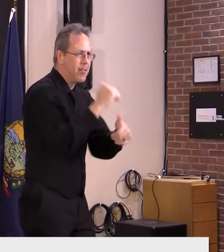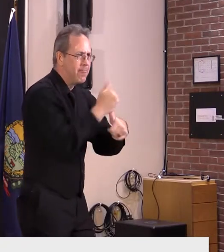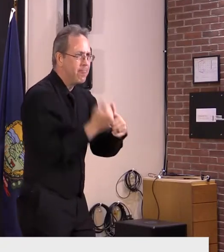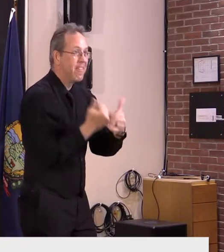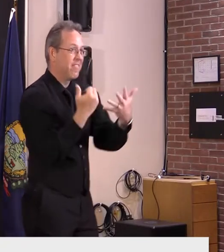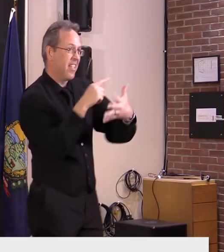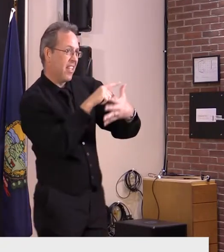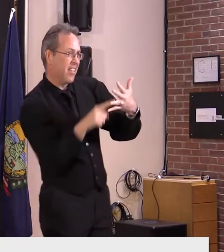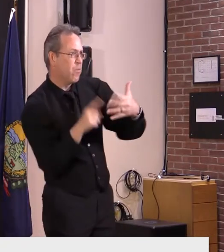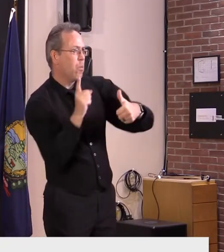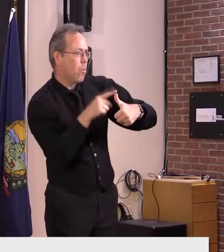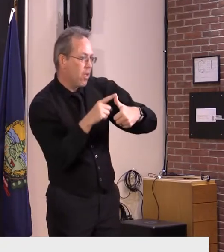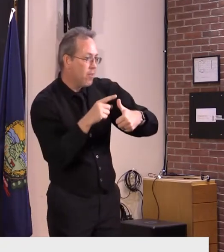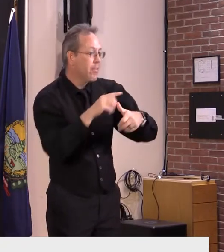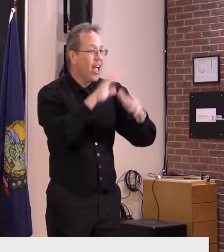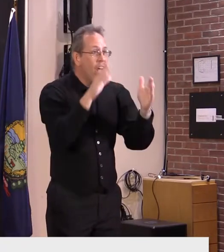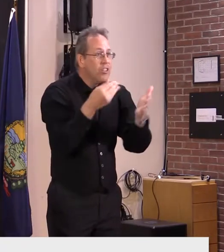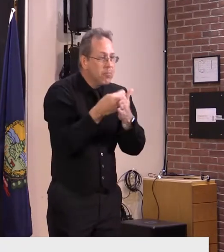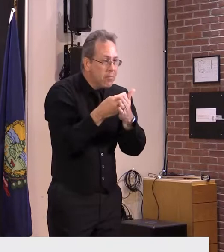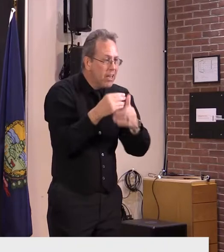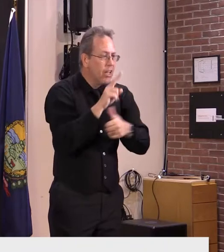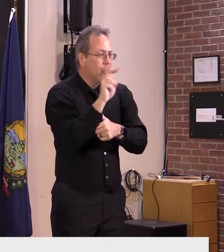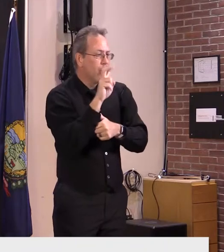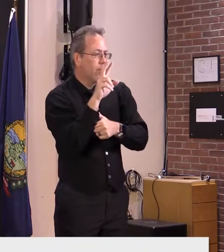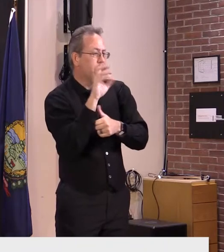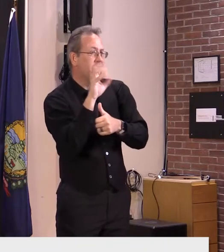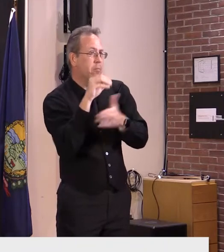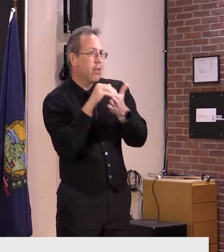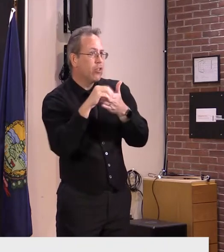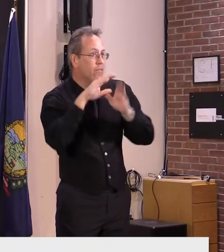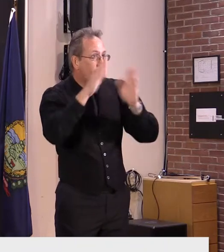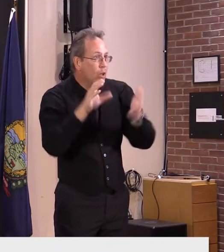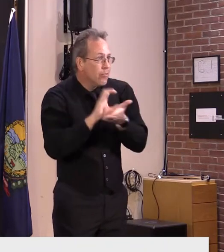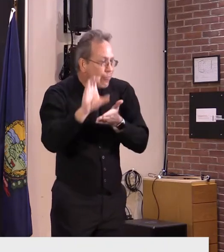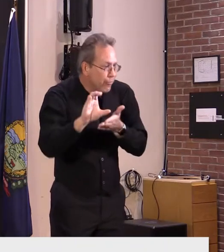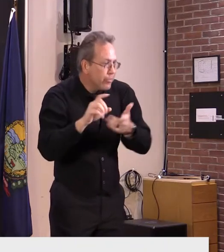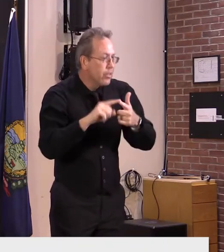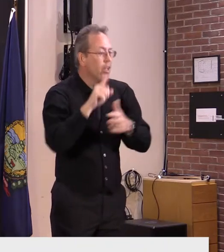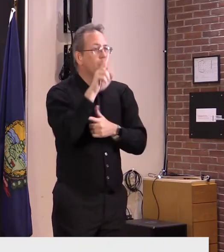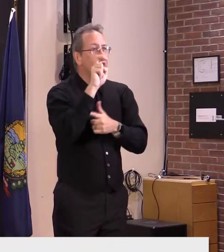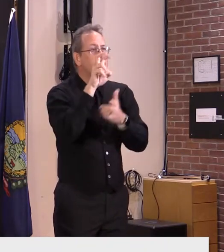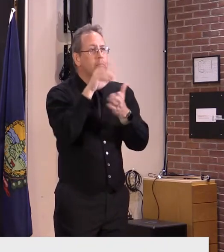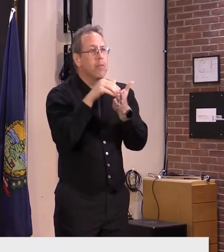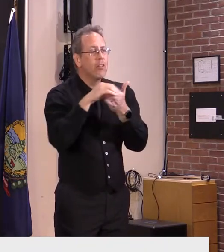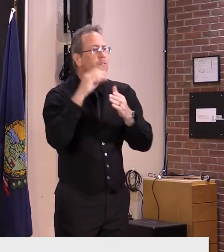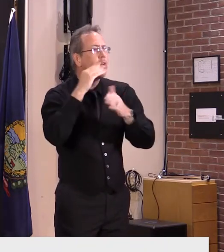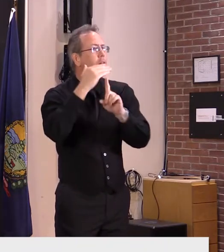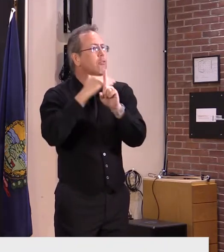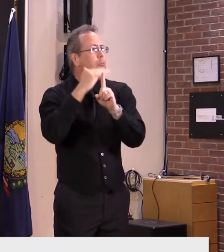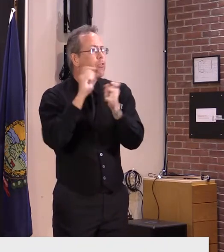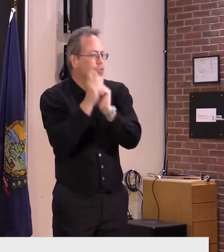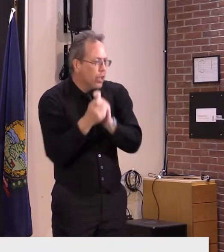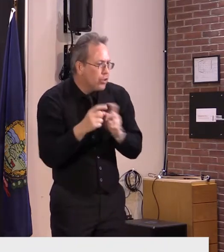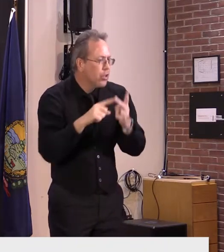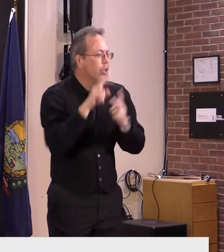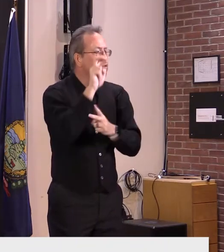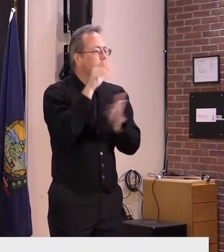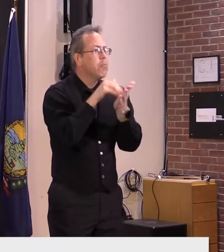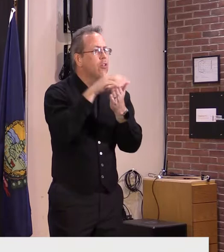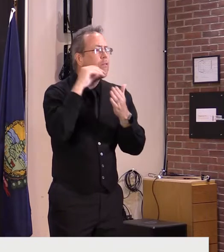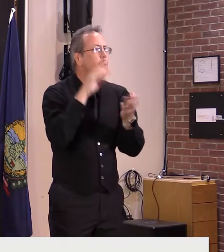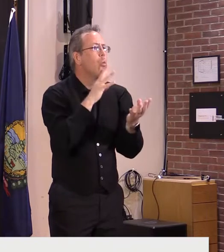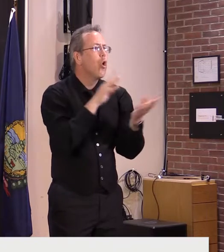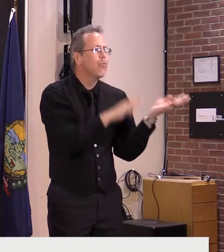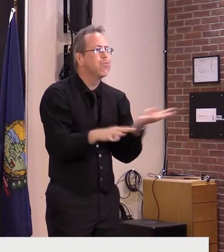million for housing, over $200 million to combat climate change, $200 million for water, sewer, and stormwater